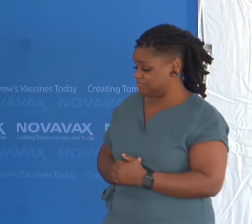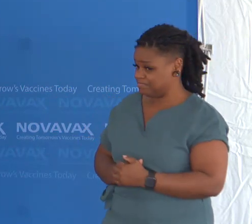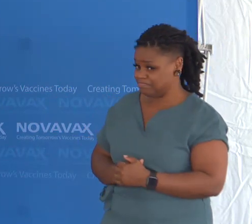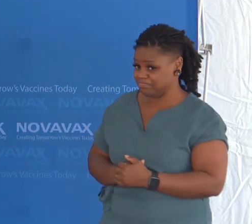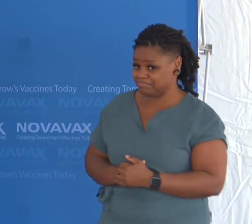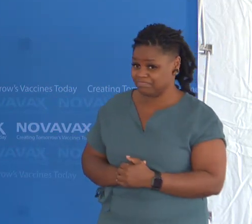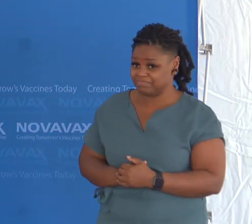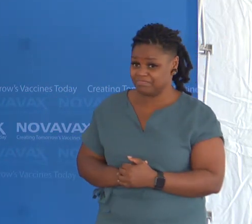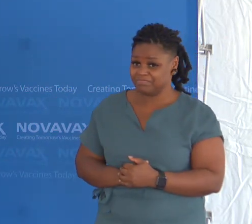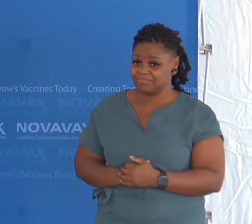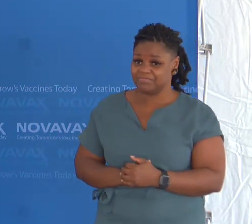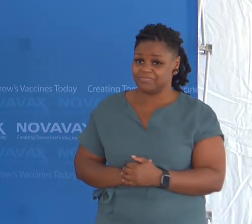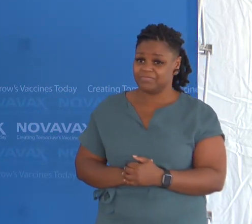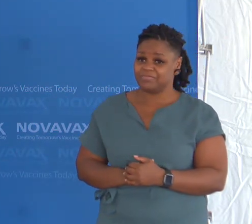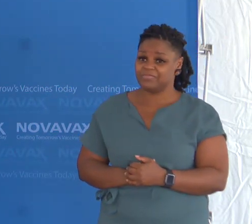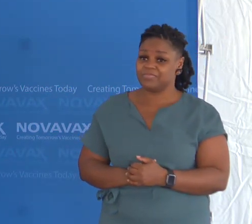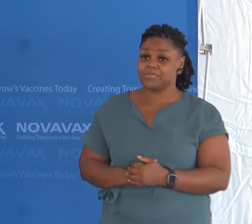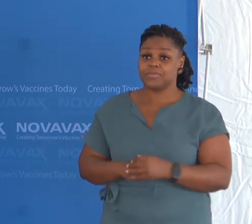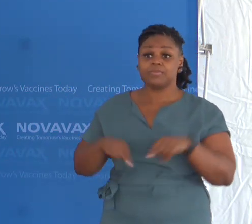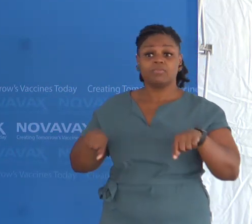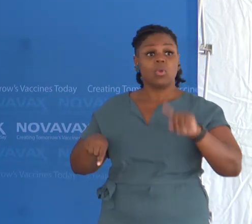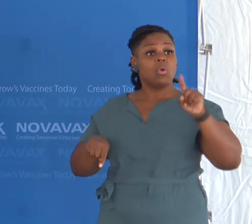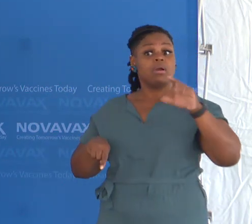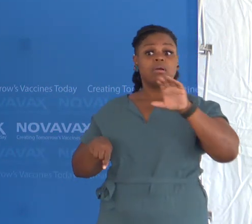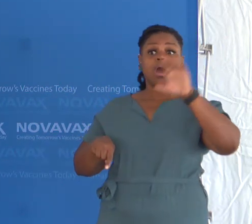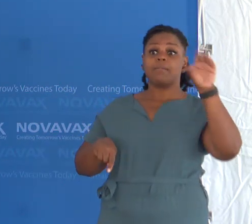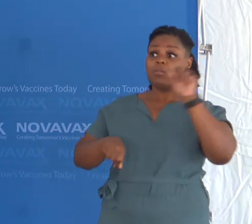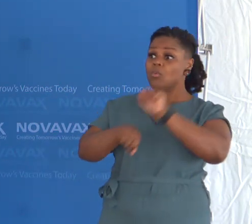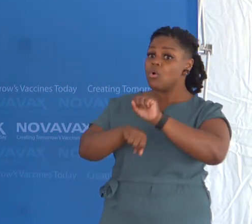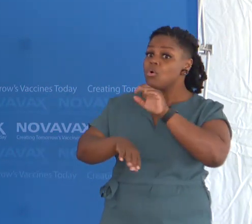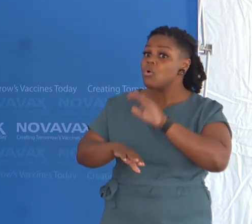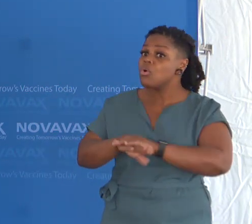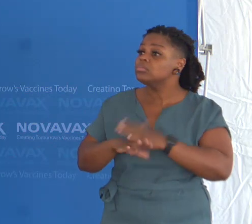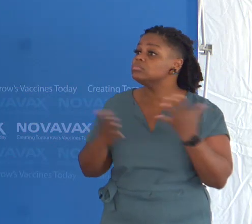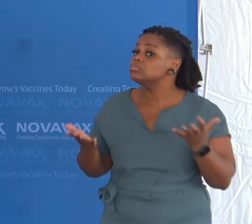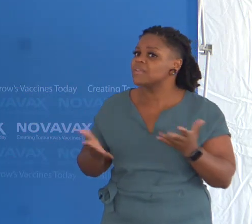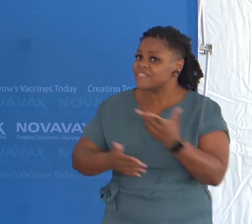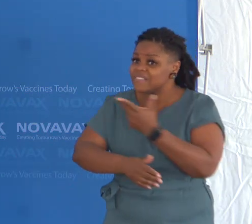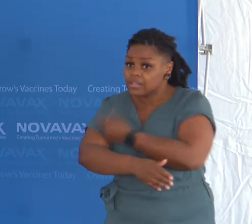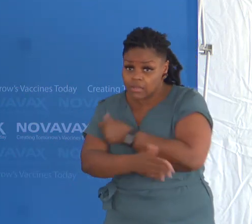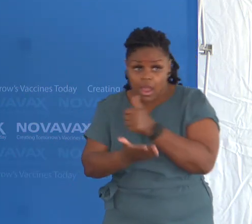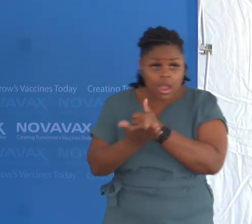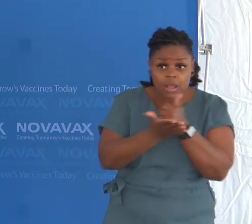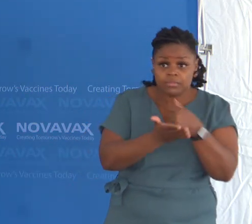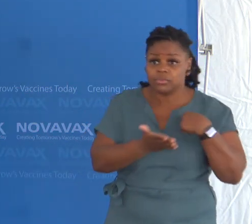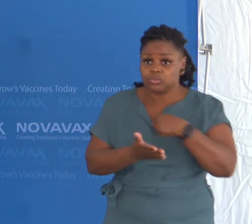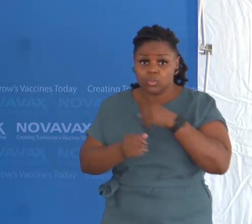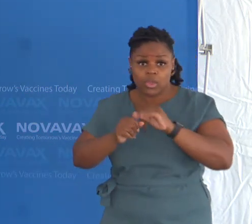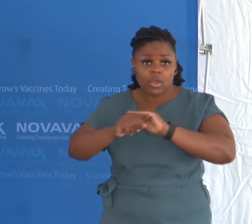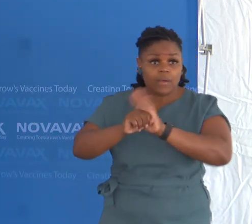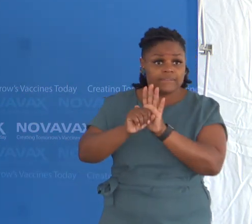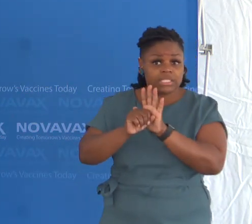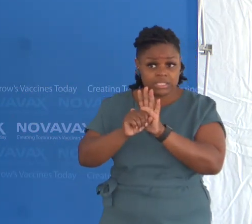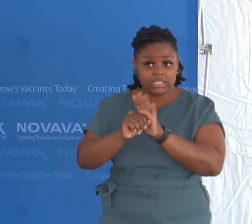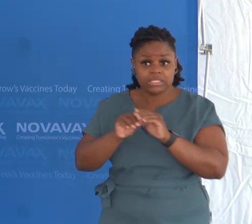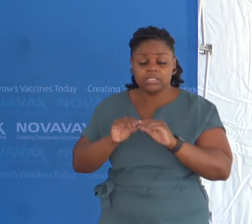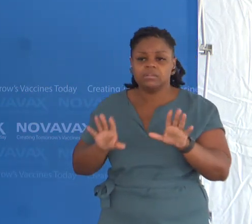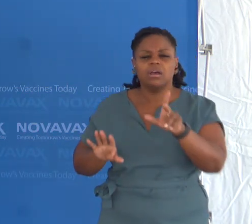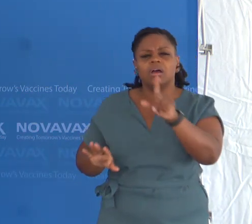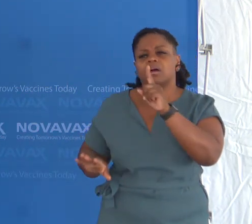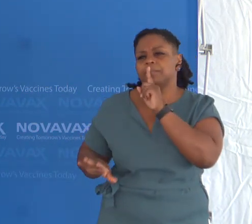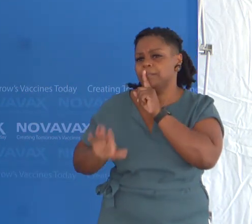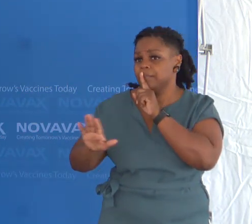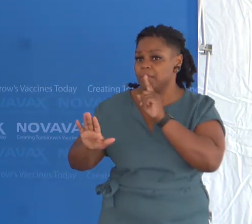They aren't the only company that's been working on cutting-edge stuff to help us with this coronavirus. You know, Maryland has an